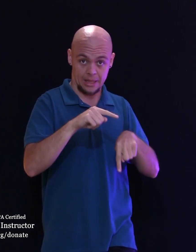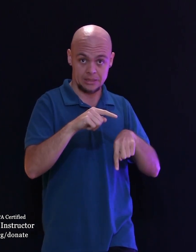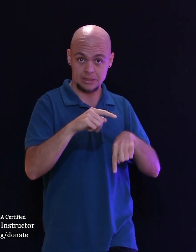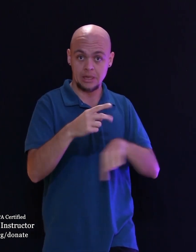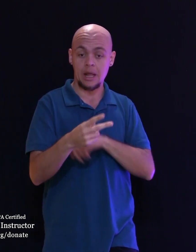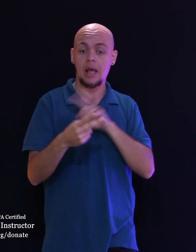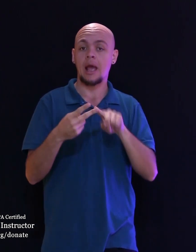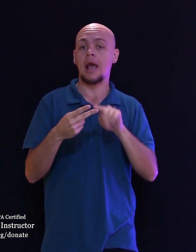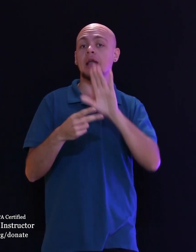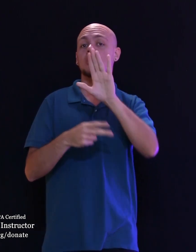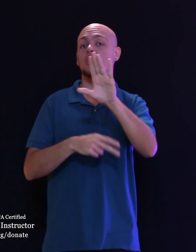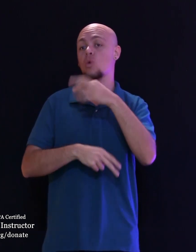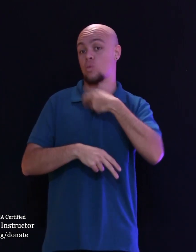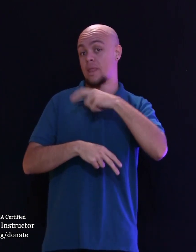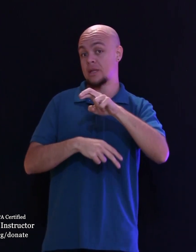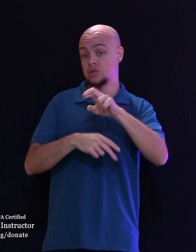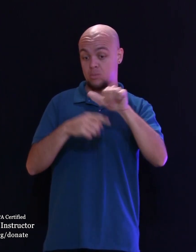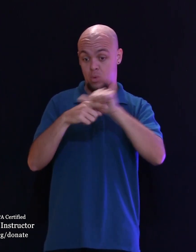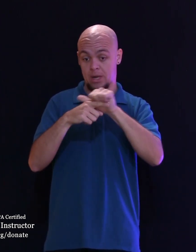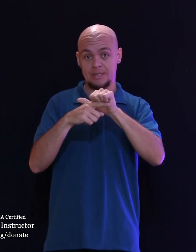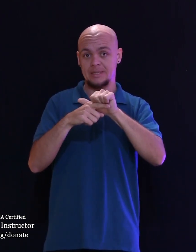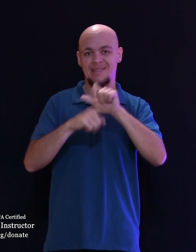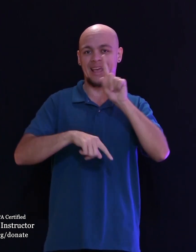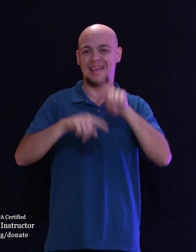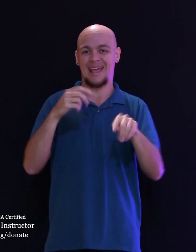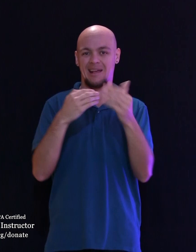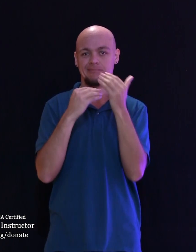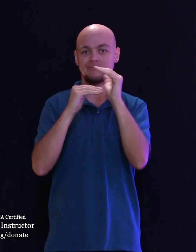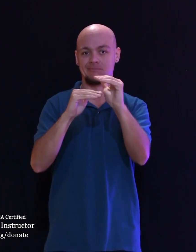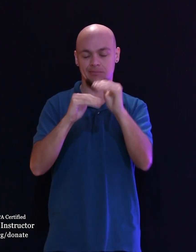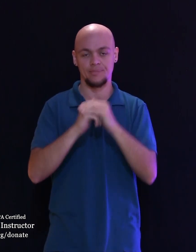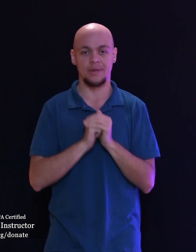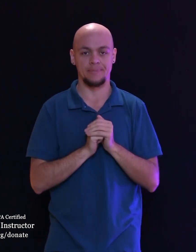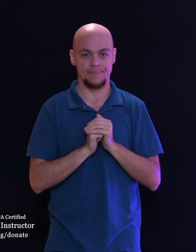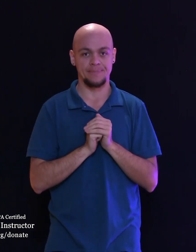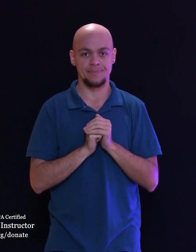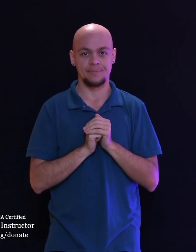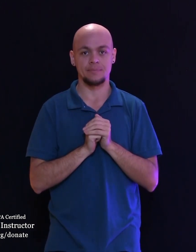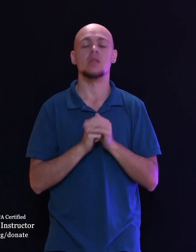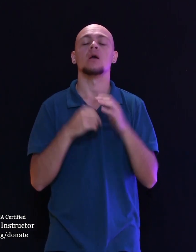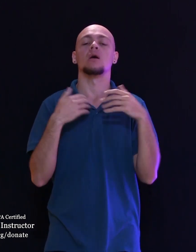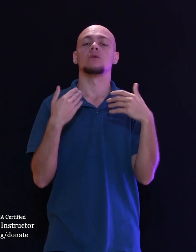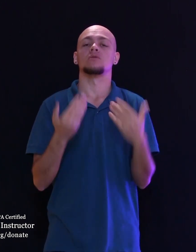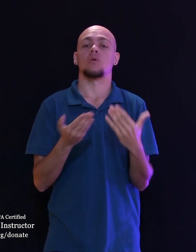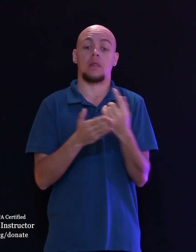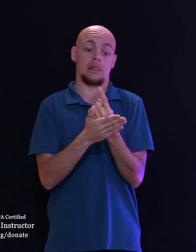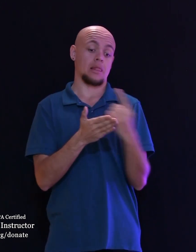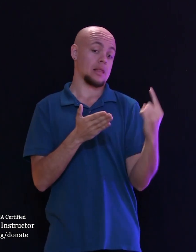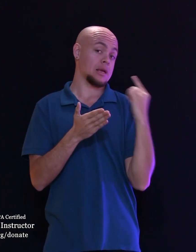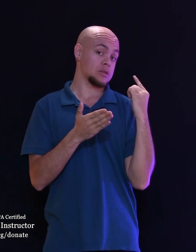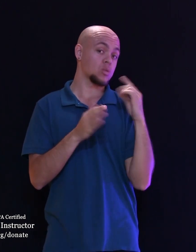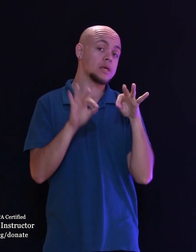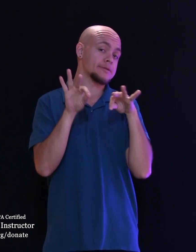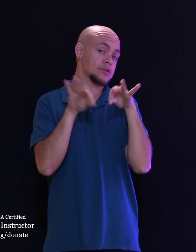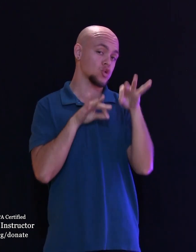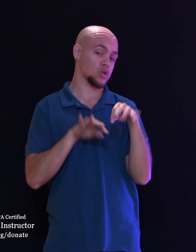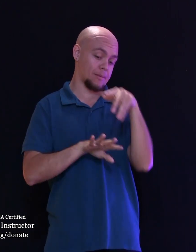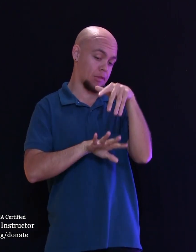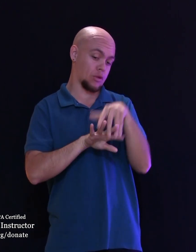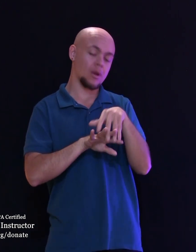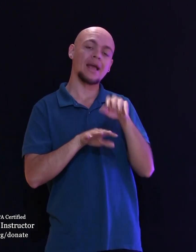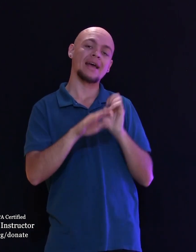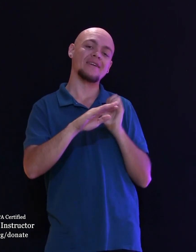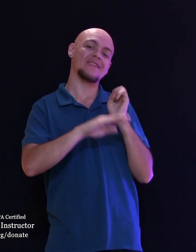prohibit you from how you exercise your religion. Now, as I mentioned last week, talking about the roots of